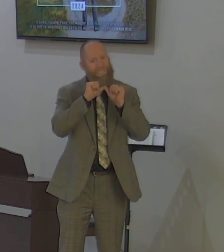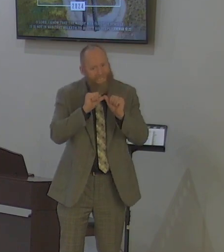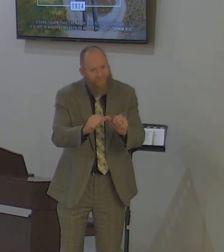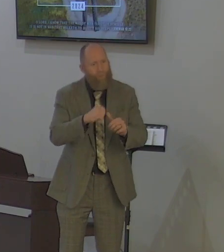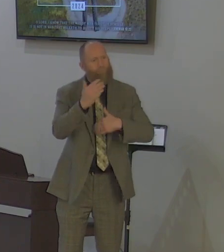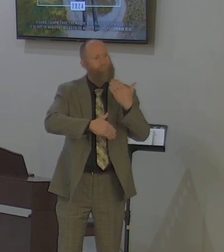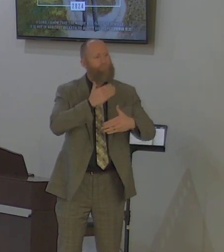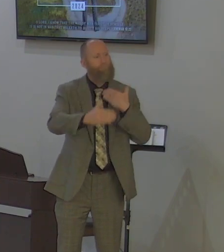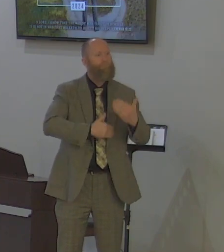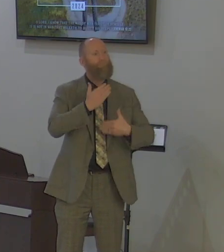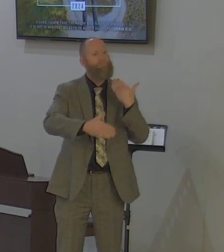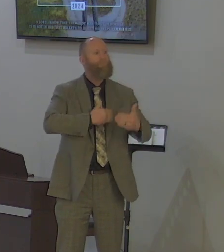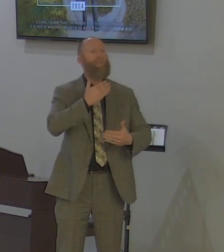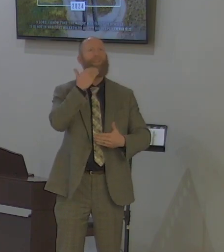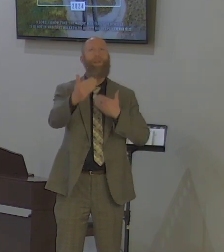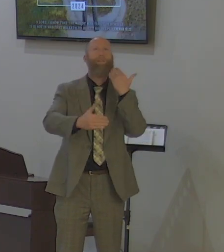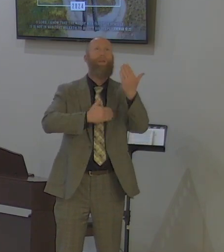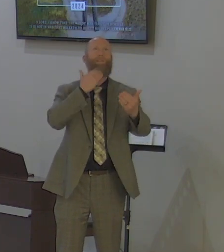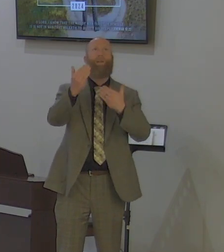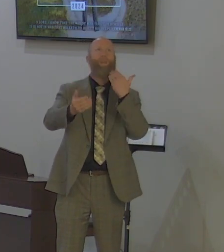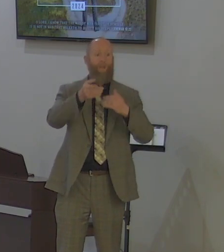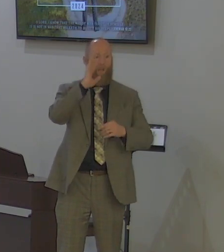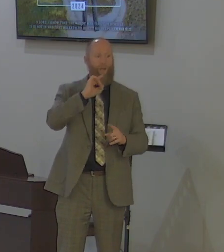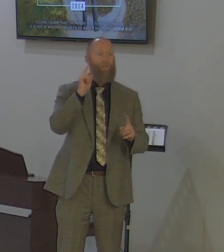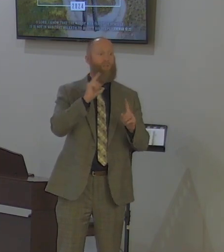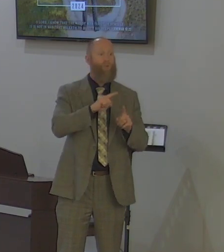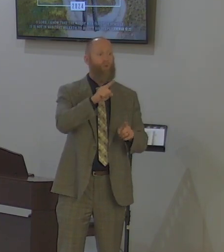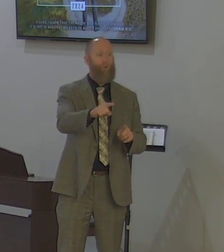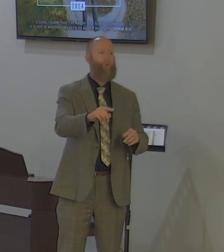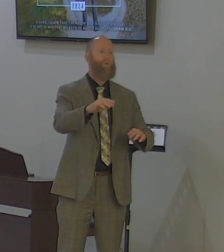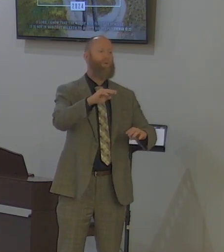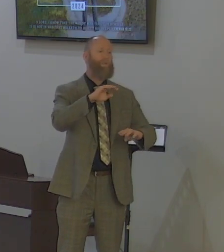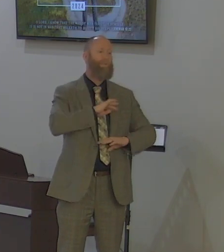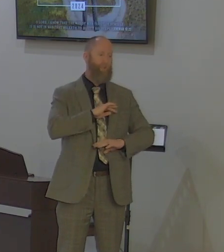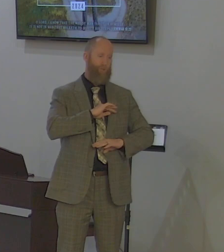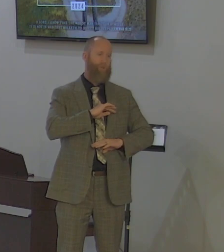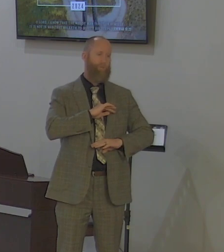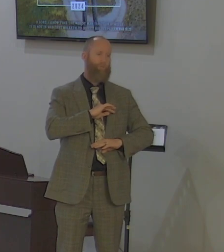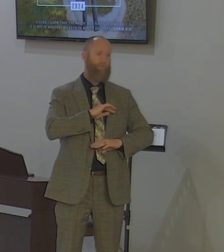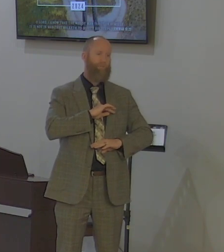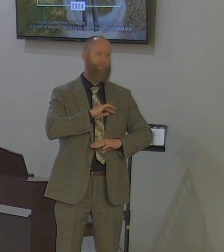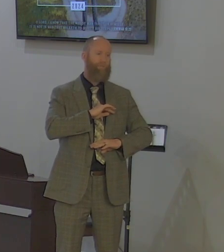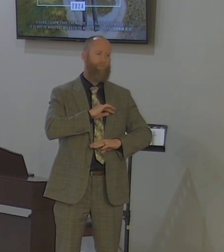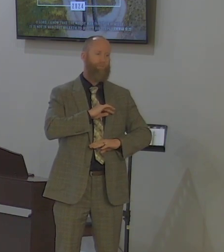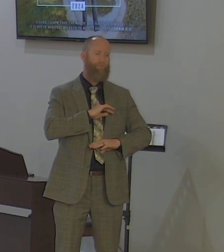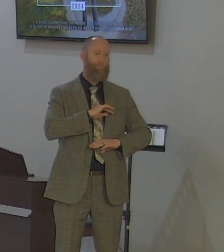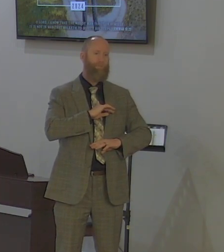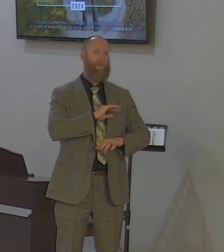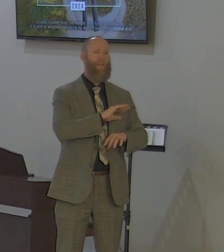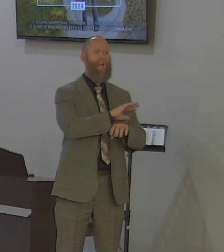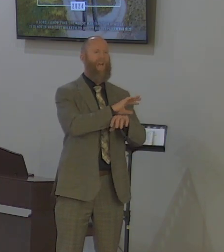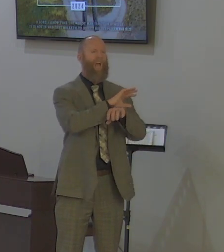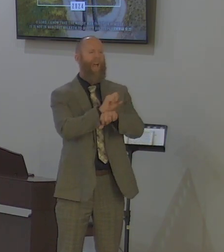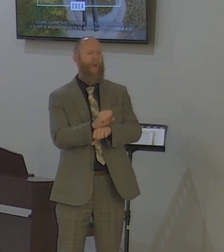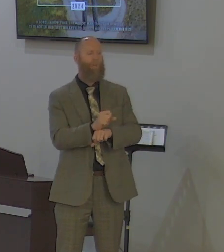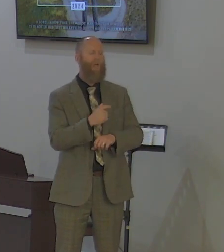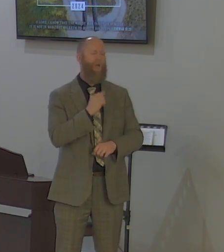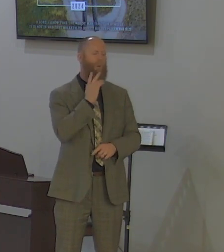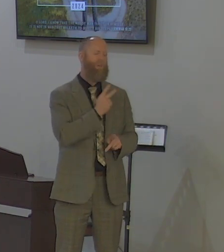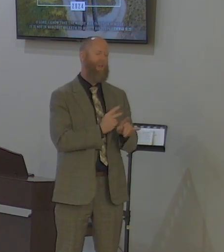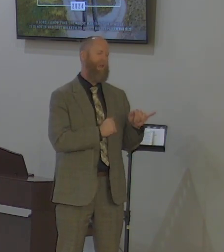never be contented until you begin to really thank God. You know, we have this habit of saying, I'll deal with all these things